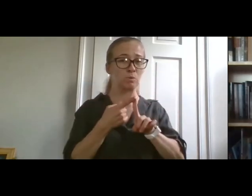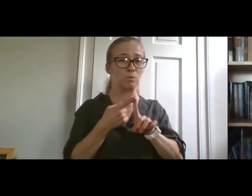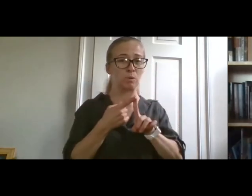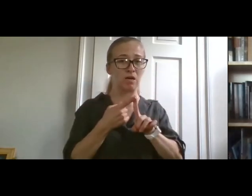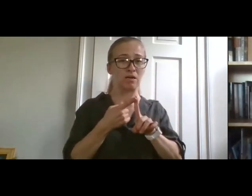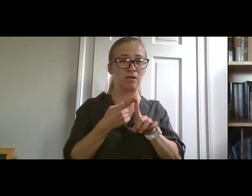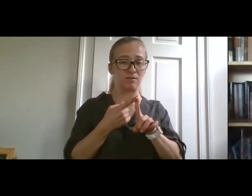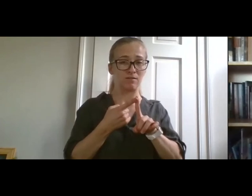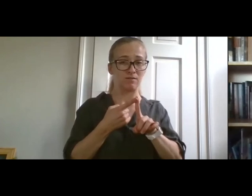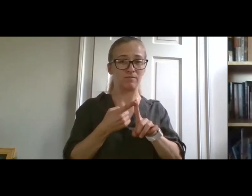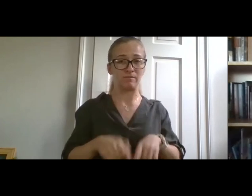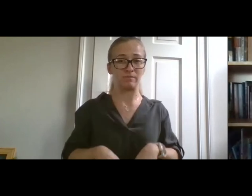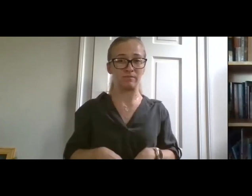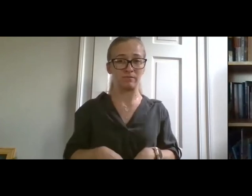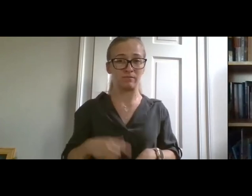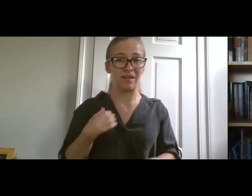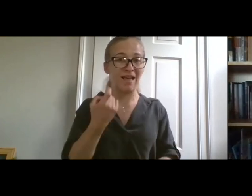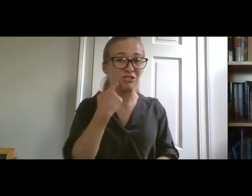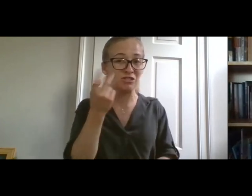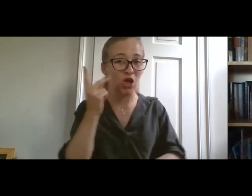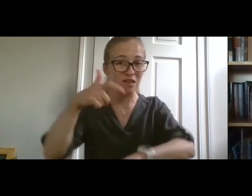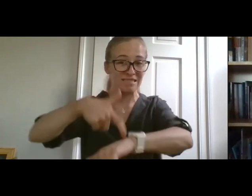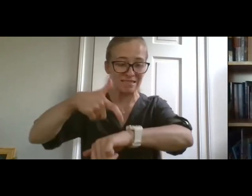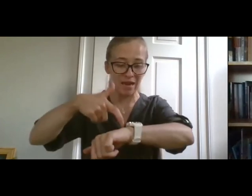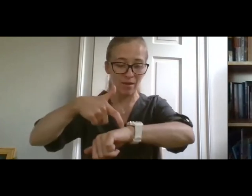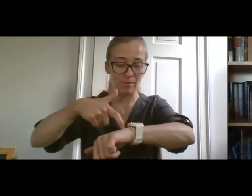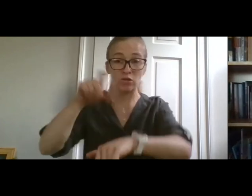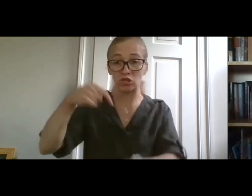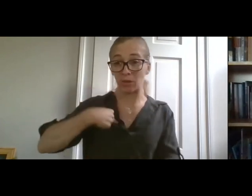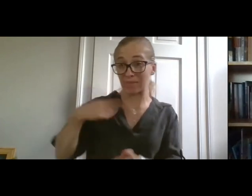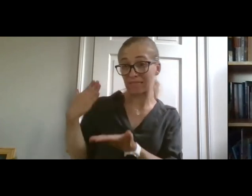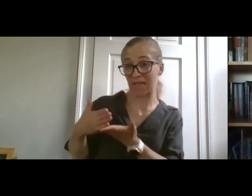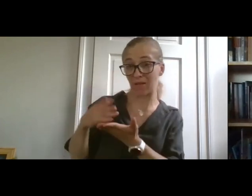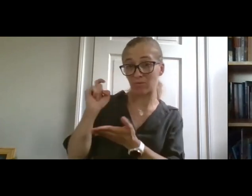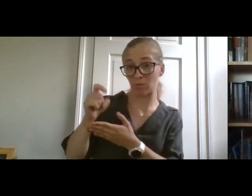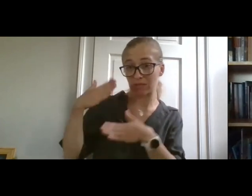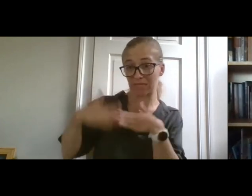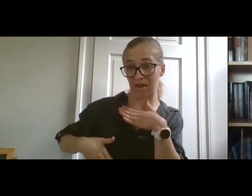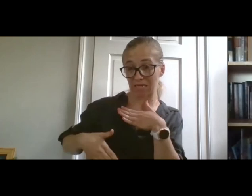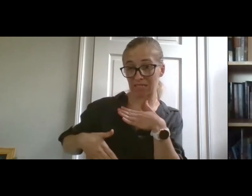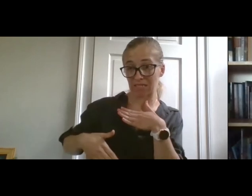conduit. I just saw the time. Roy, should we stop? Because we're supposed to end at 7:54.